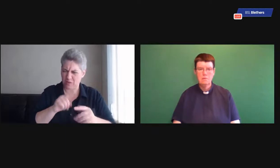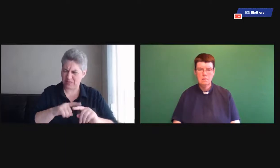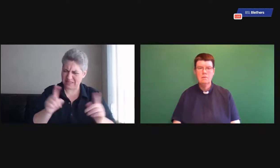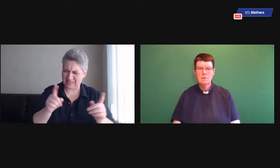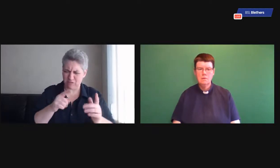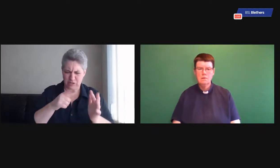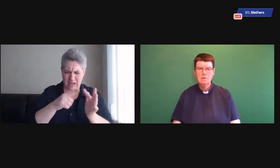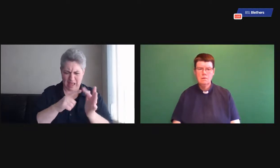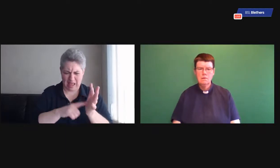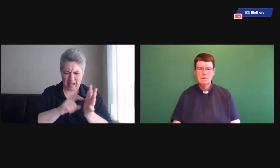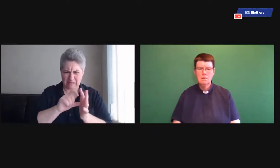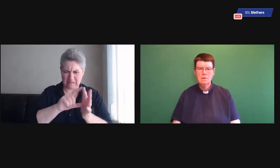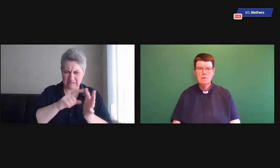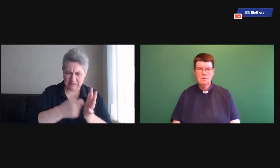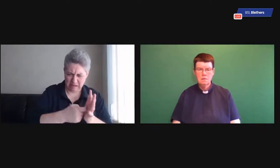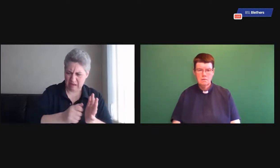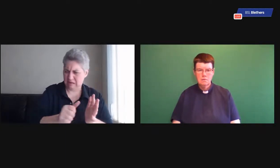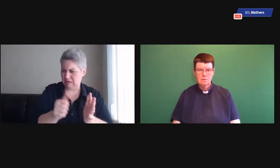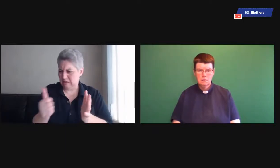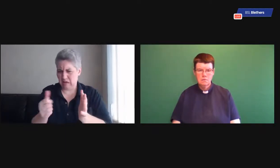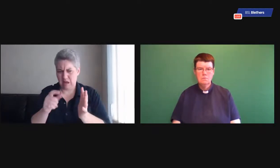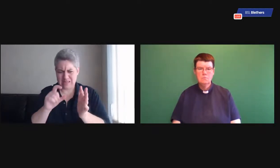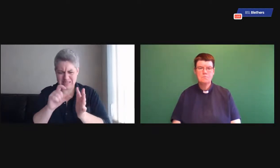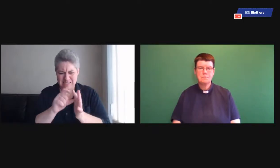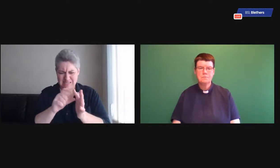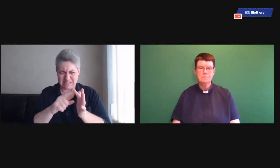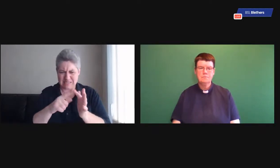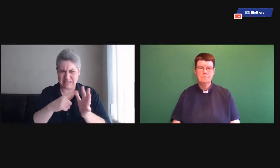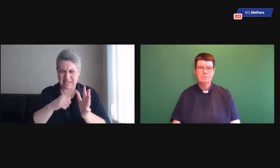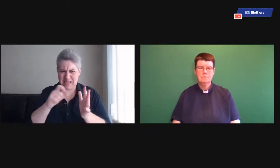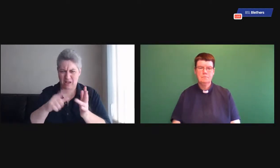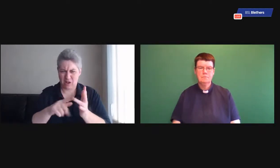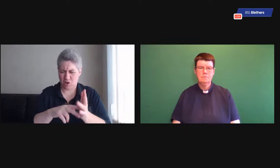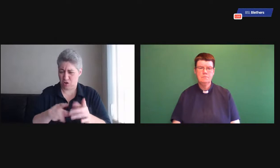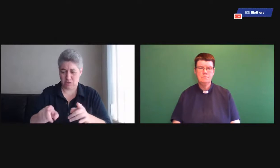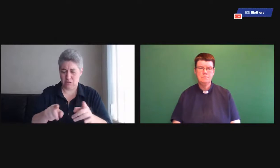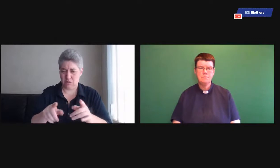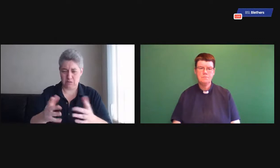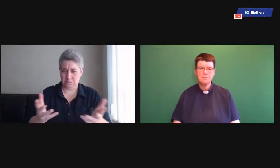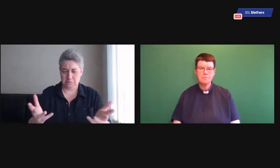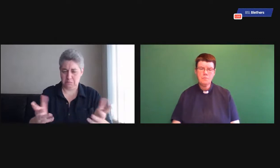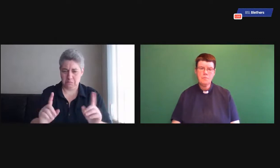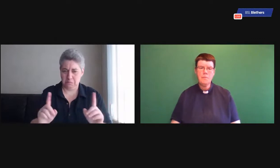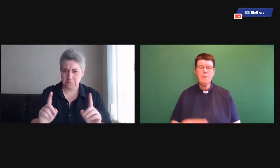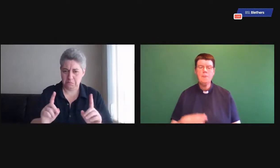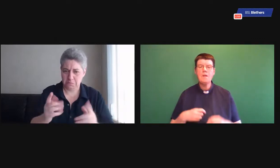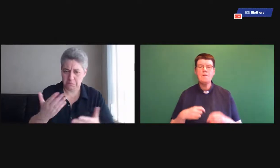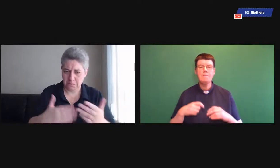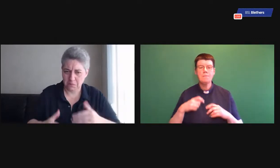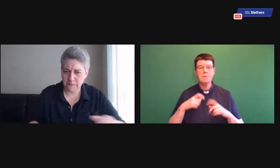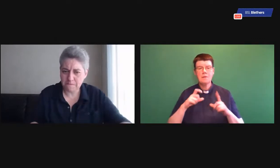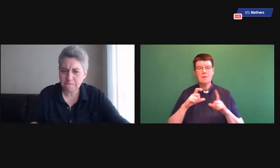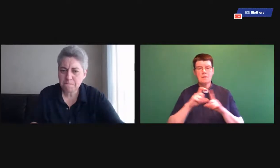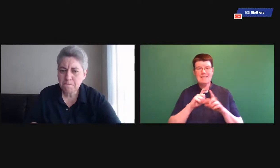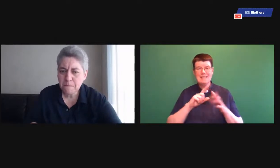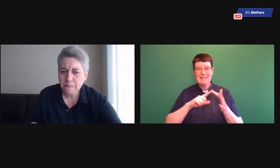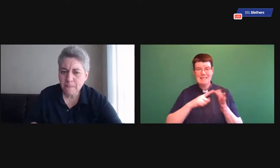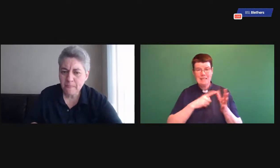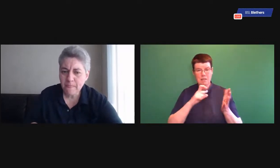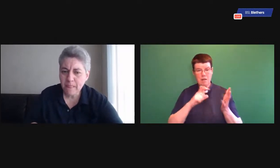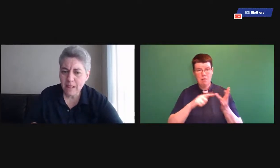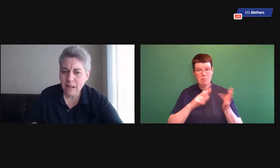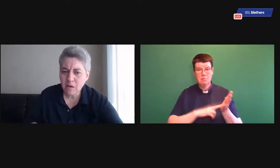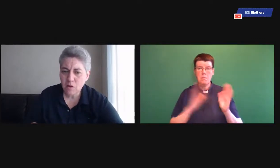you've got volunteers. But what's the difference between, if you like, an elder, a deacon? I mean, I don't know what